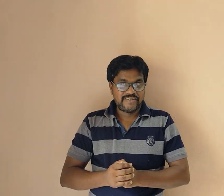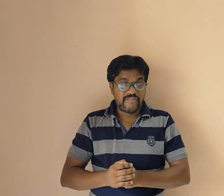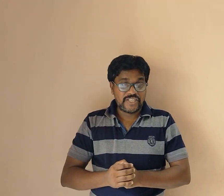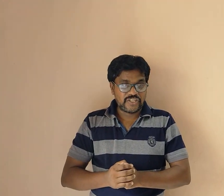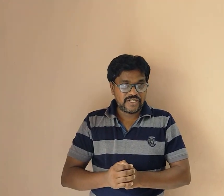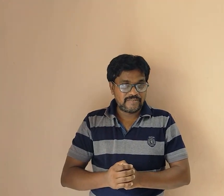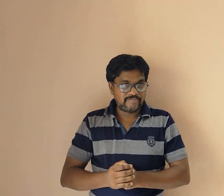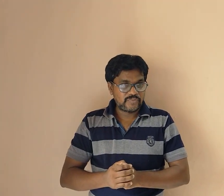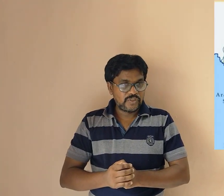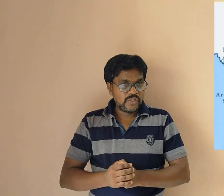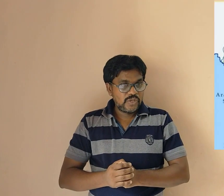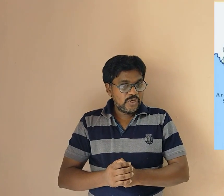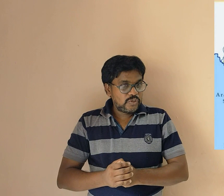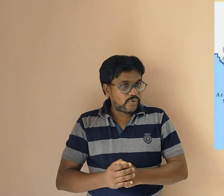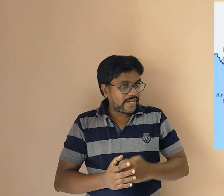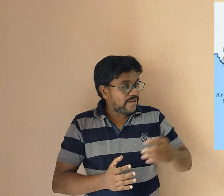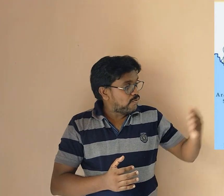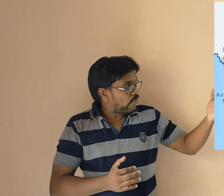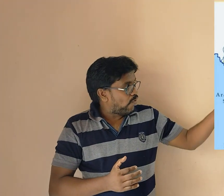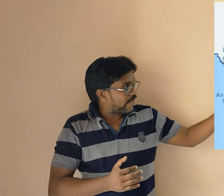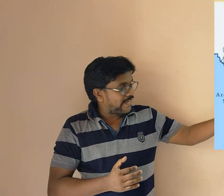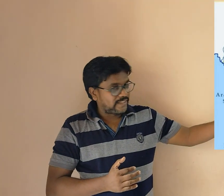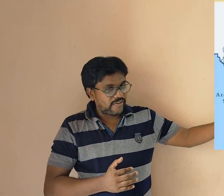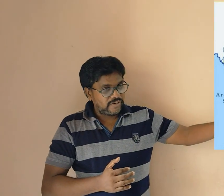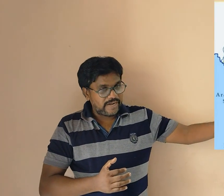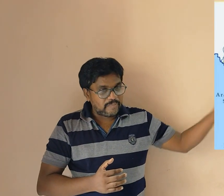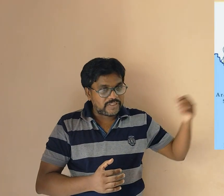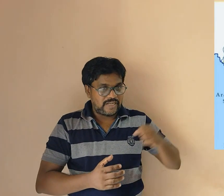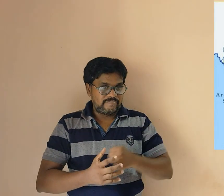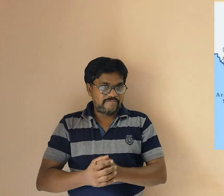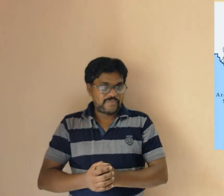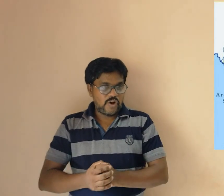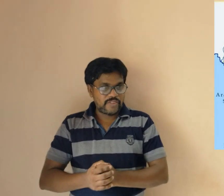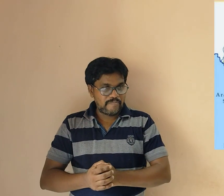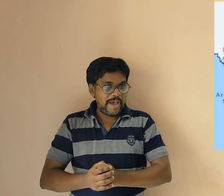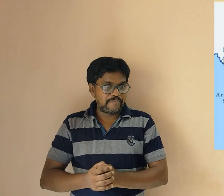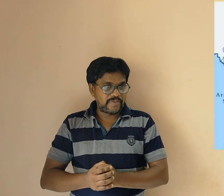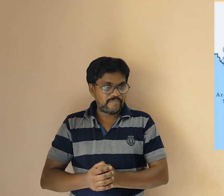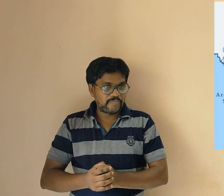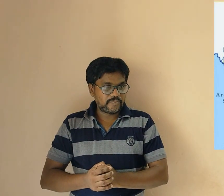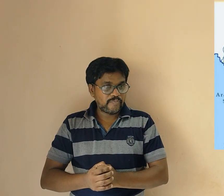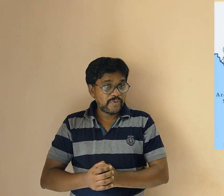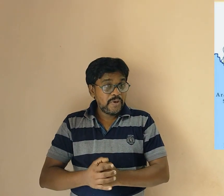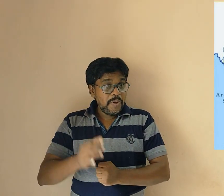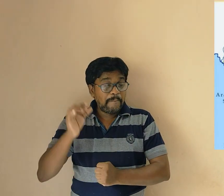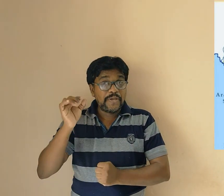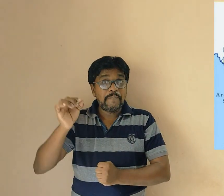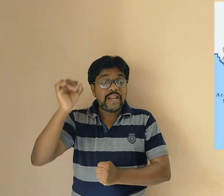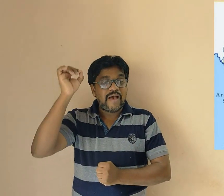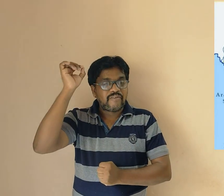Right, children? So can you locate the river Narmada on the map? People have